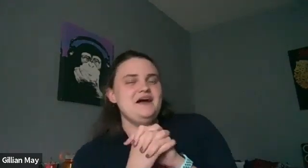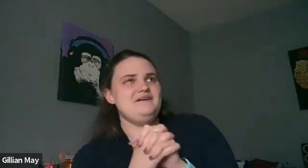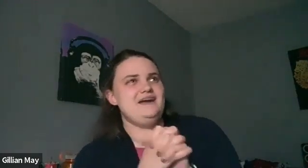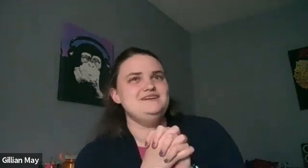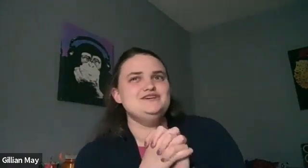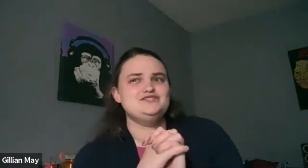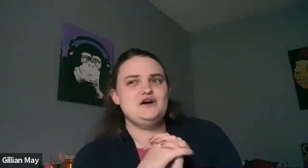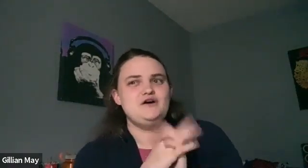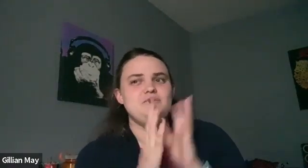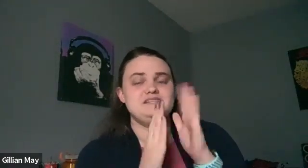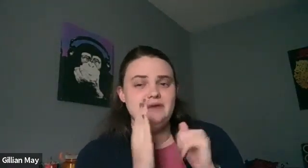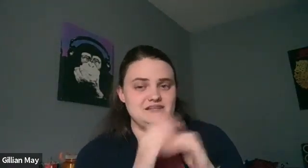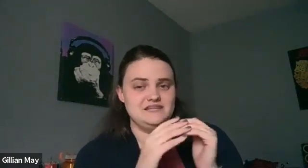Okay, so we did painting.